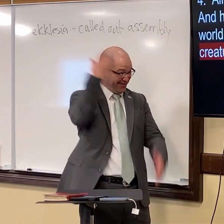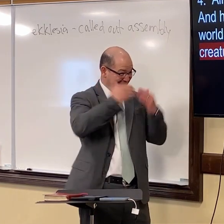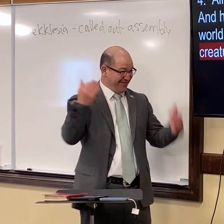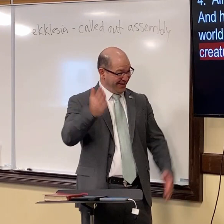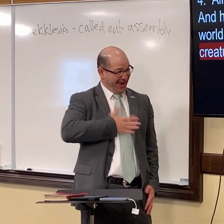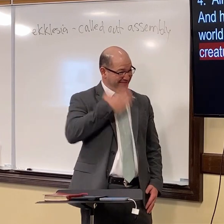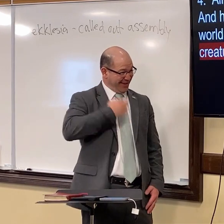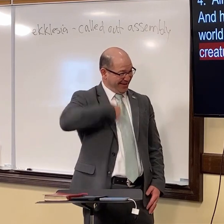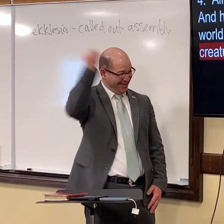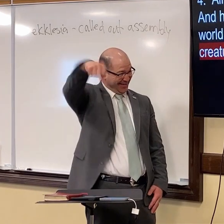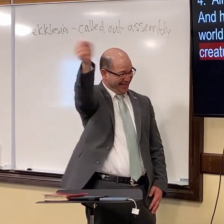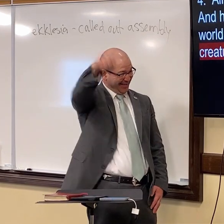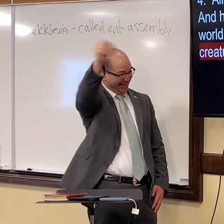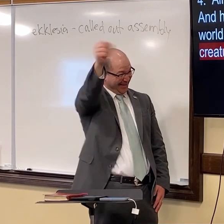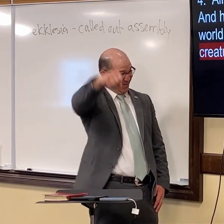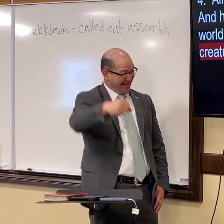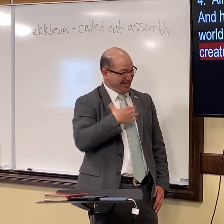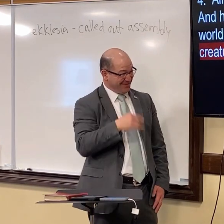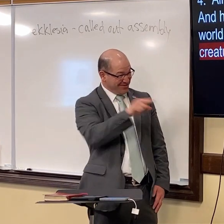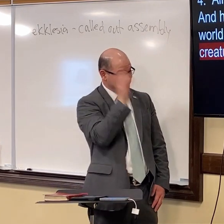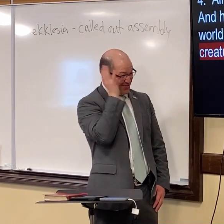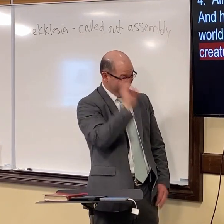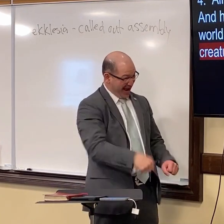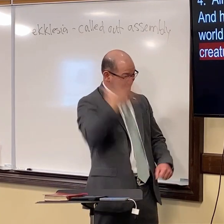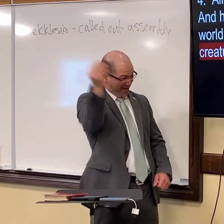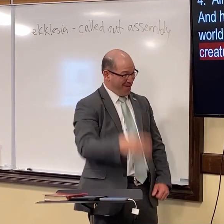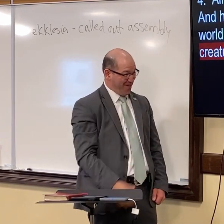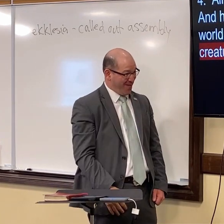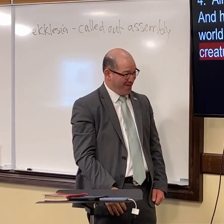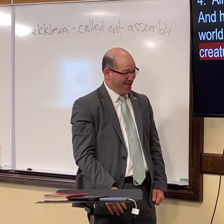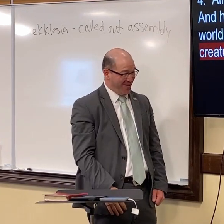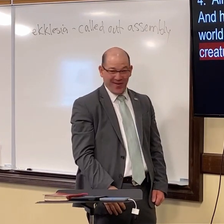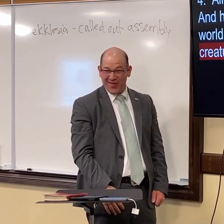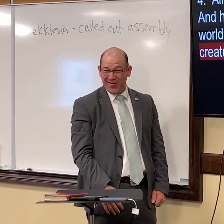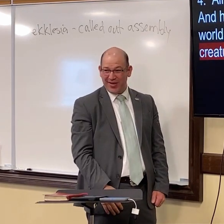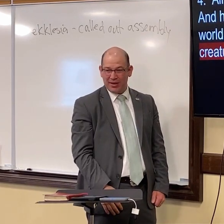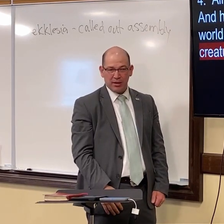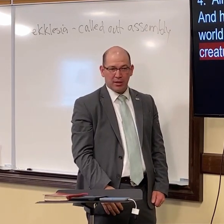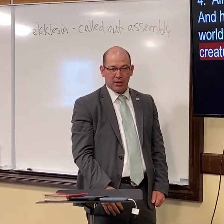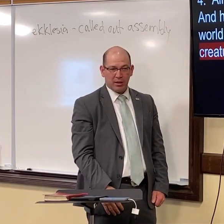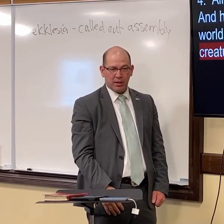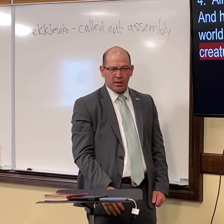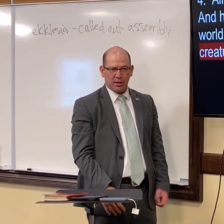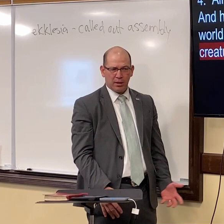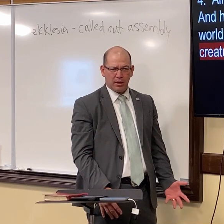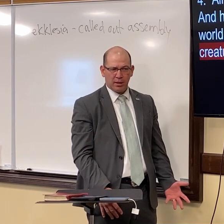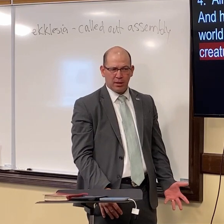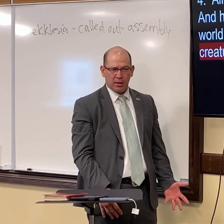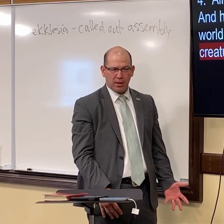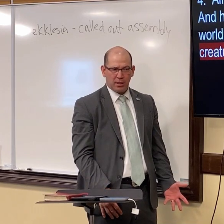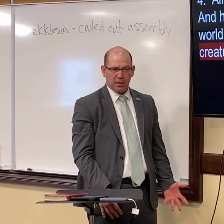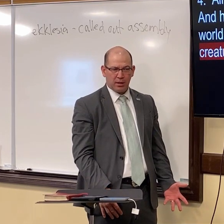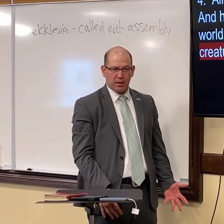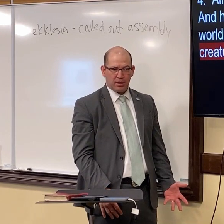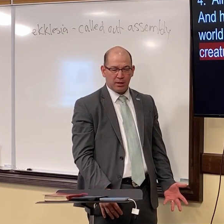But I'm going to heaven and I'm happy about that, but you know, and I know you can go, I just don't know how to tell you.